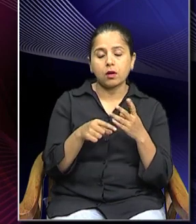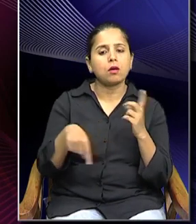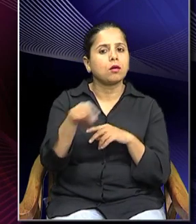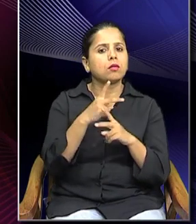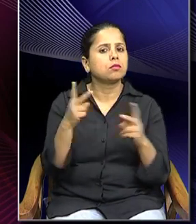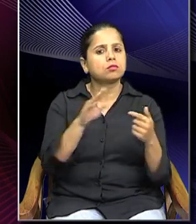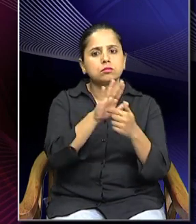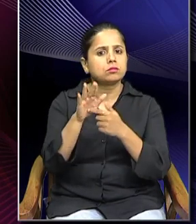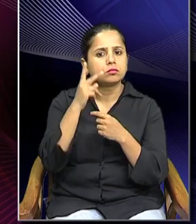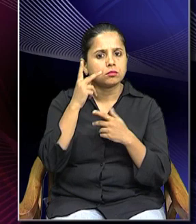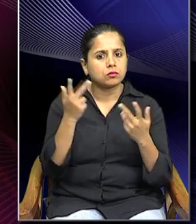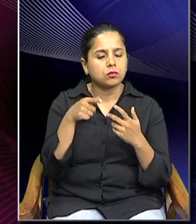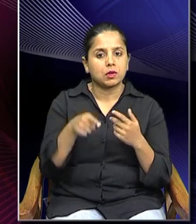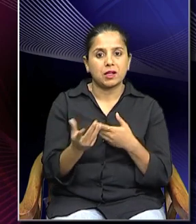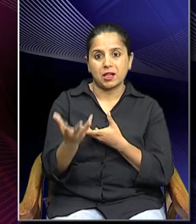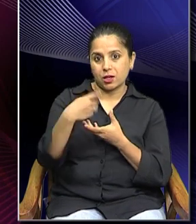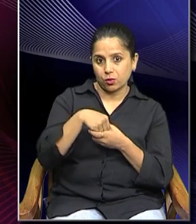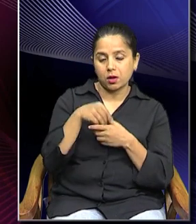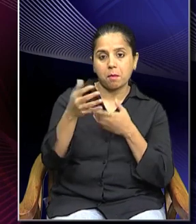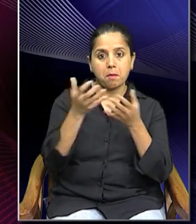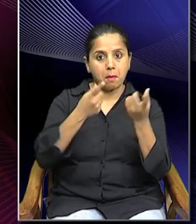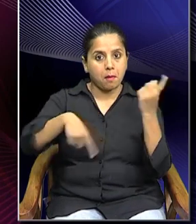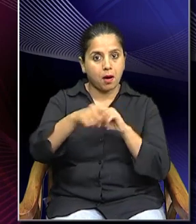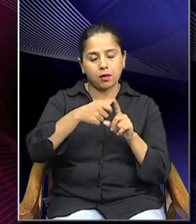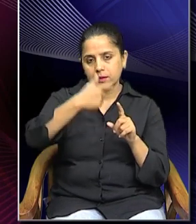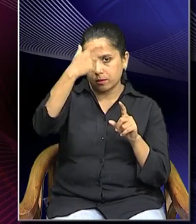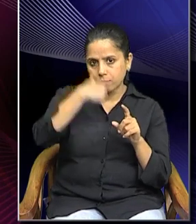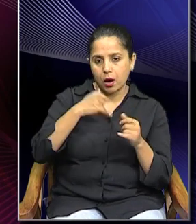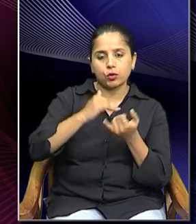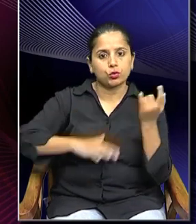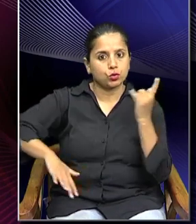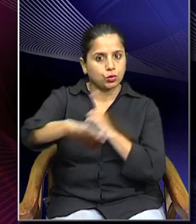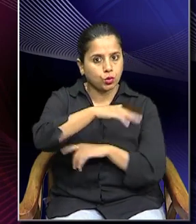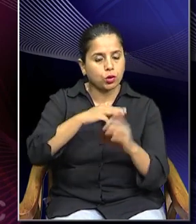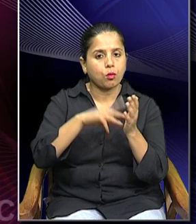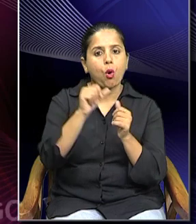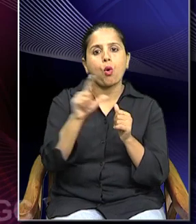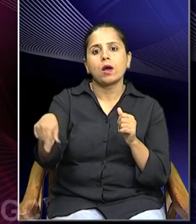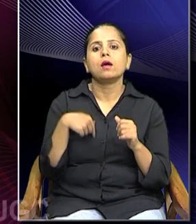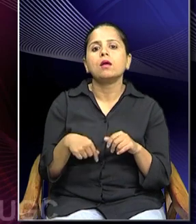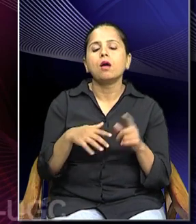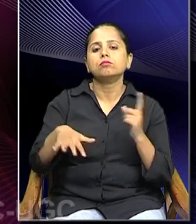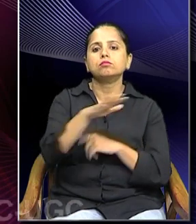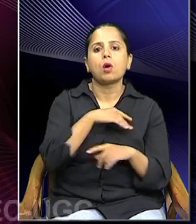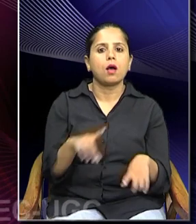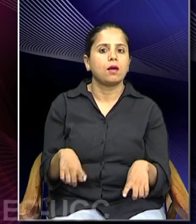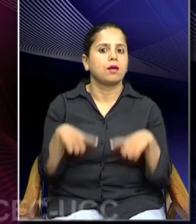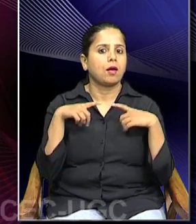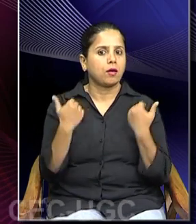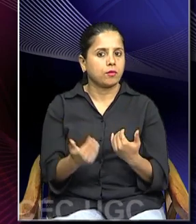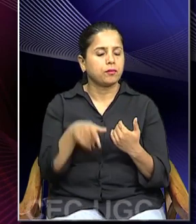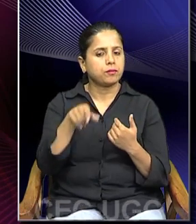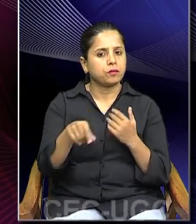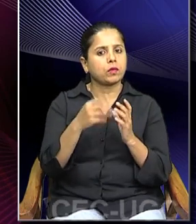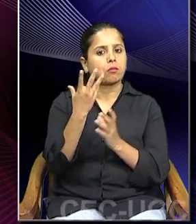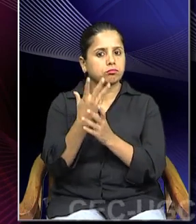is that the intrusion of the market in the personal, social and moral areas of life leads to the